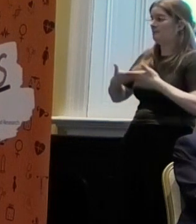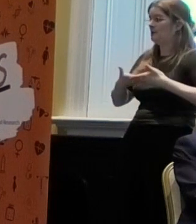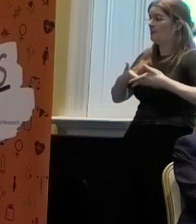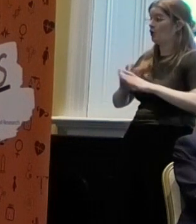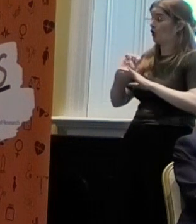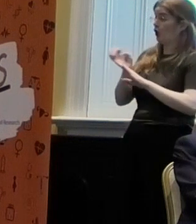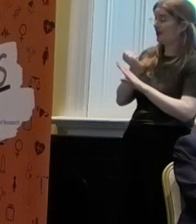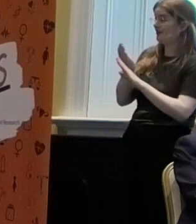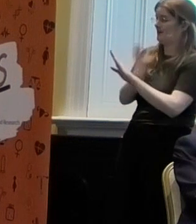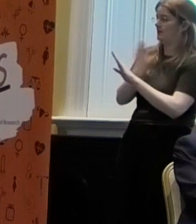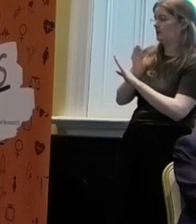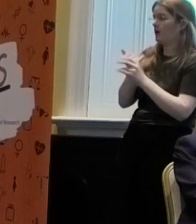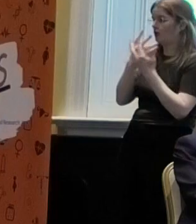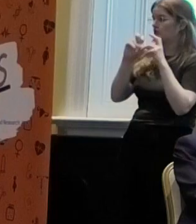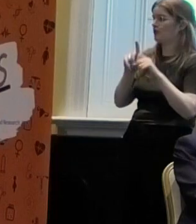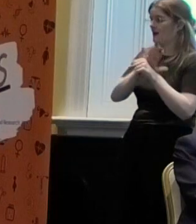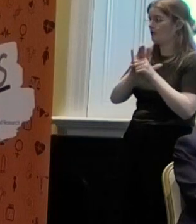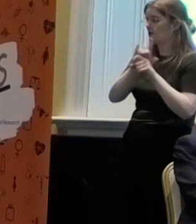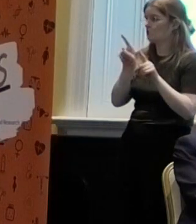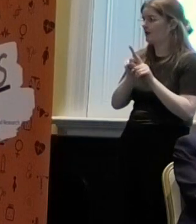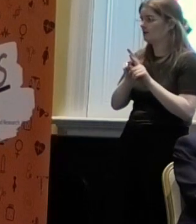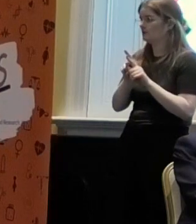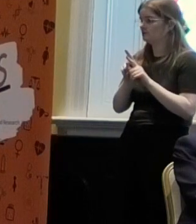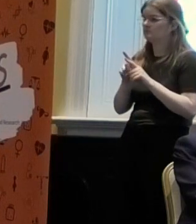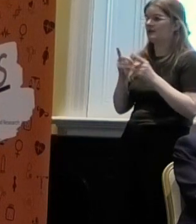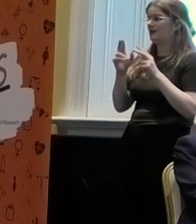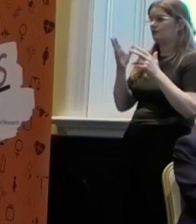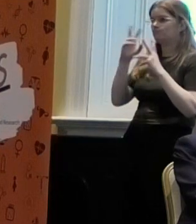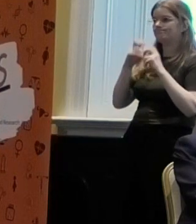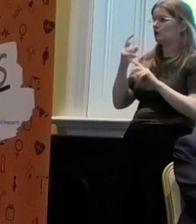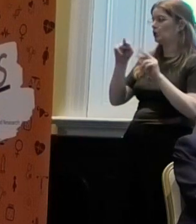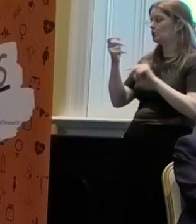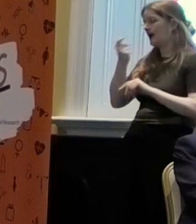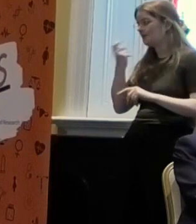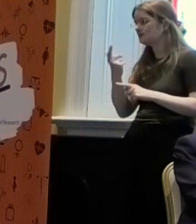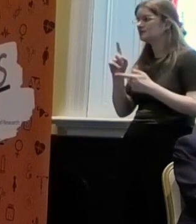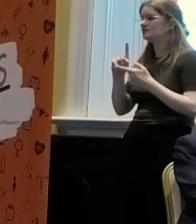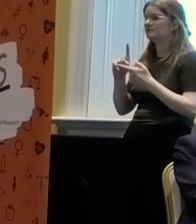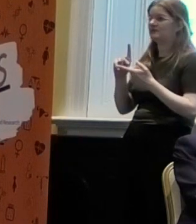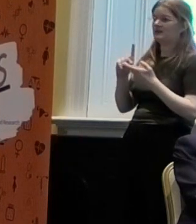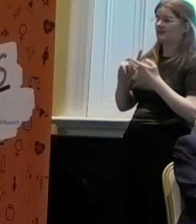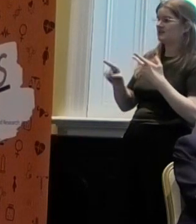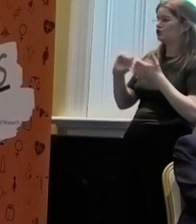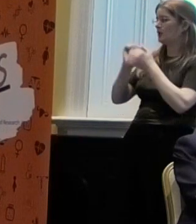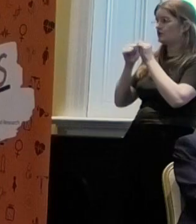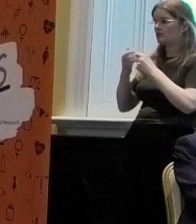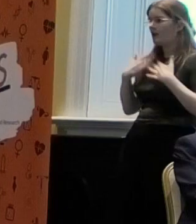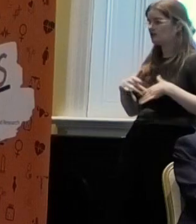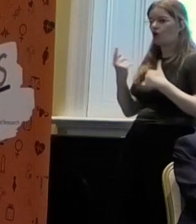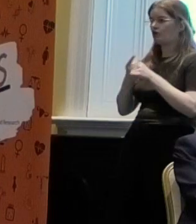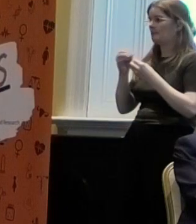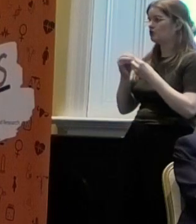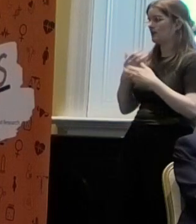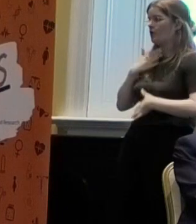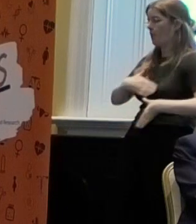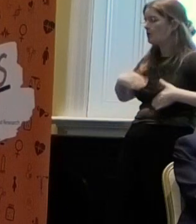and neonatal period, but and looking at drugs and also serum markers and changes. We've spoken about hormonal